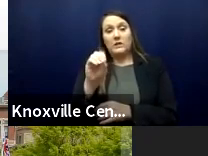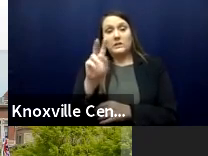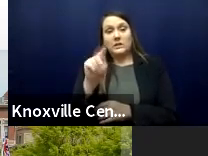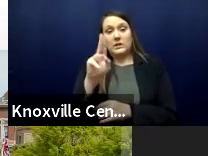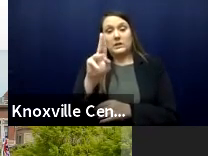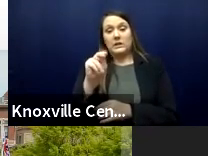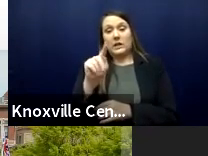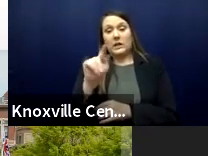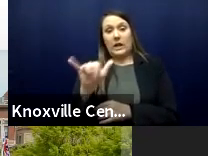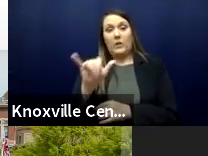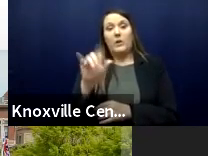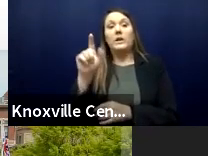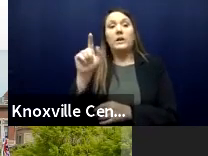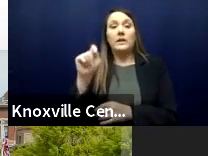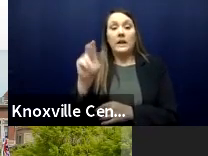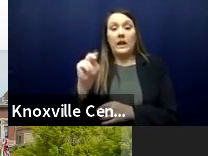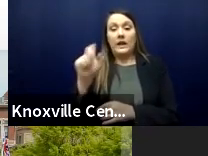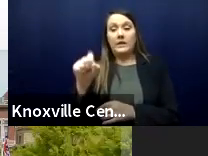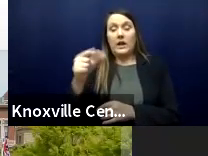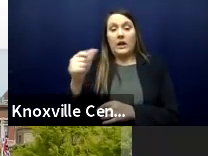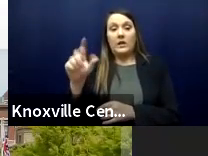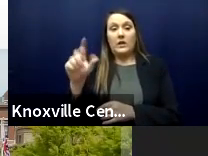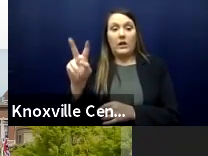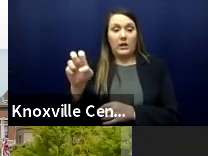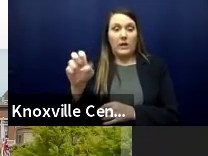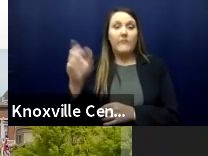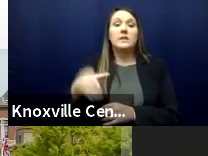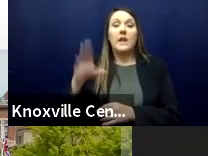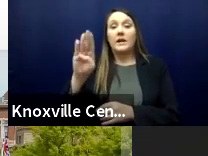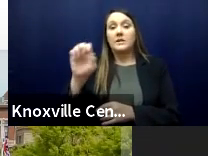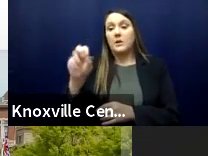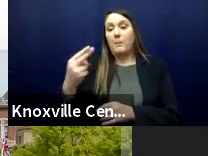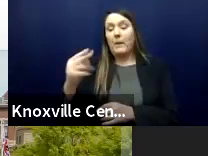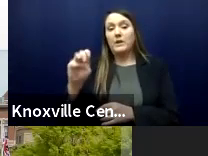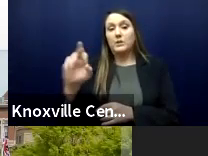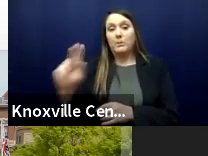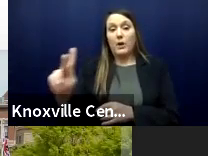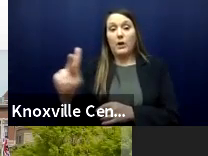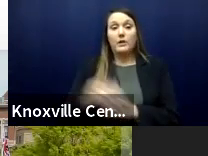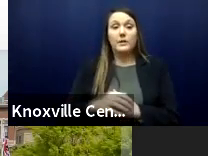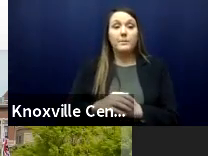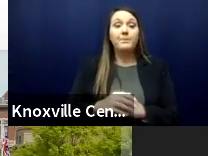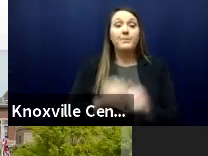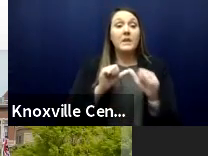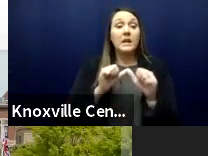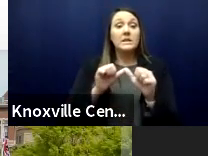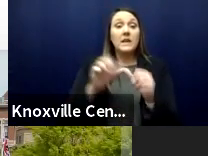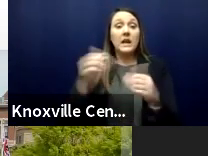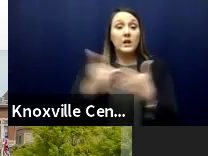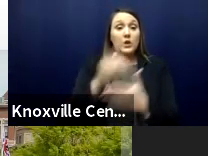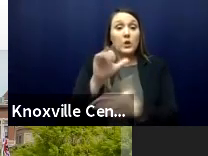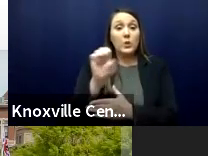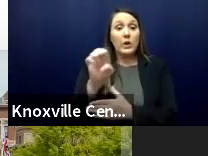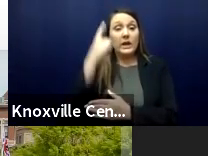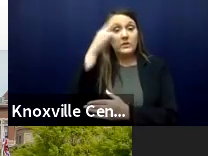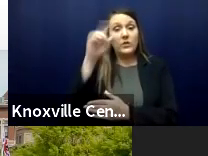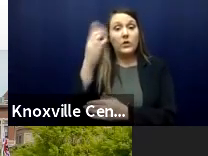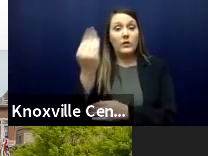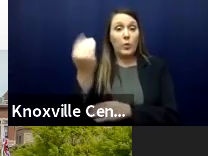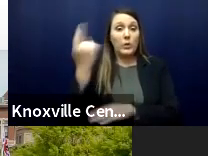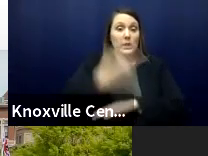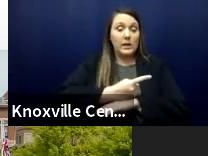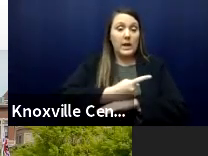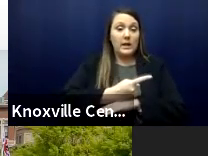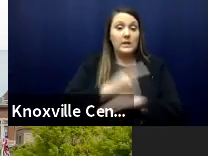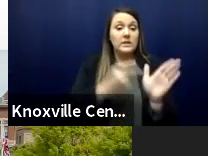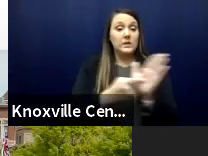covid.knoxcountytn.gov/case-count. Moving to the first benchmark, sustained reduction or stability in new cases for 14 days. To